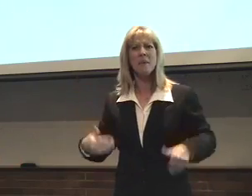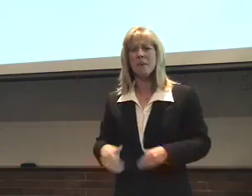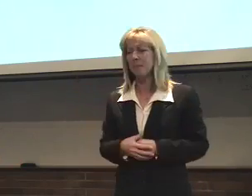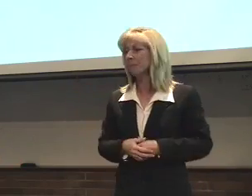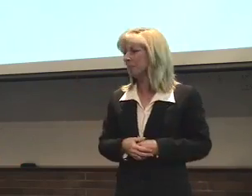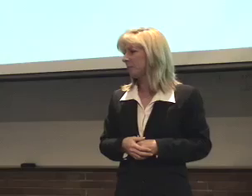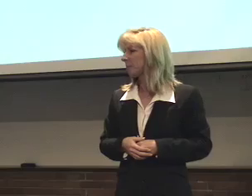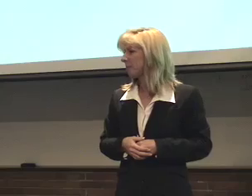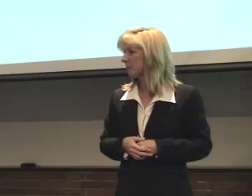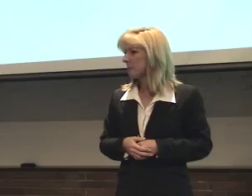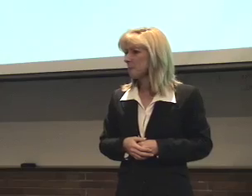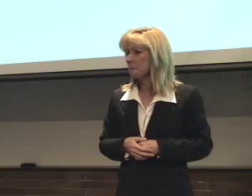Okay.